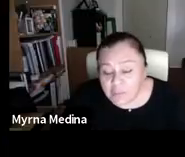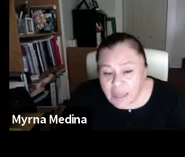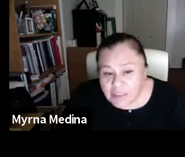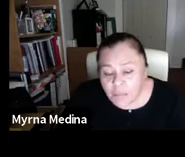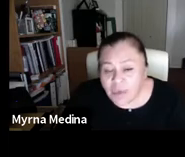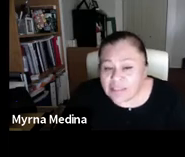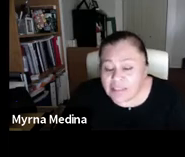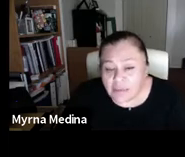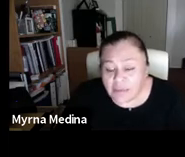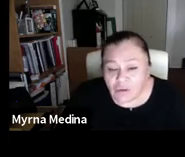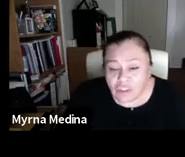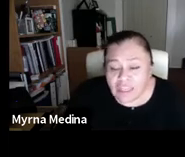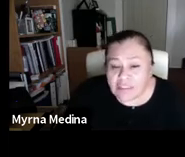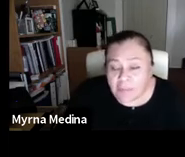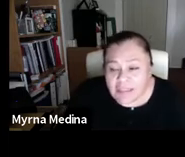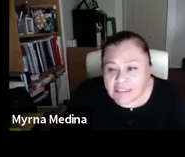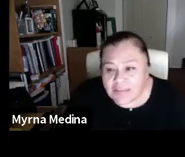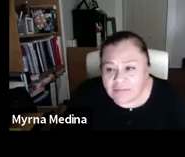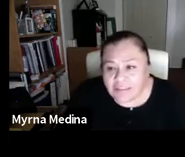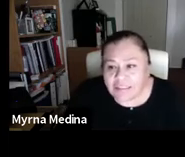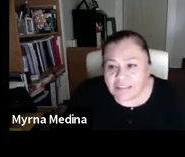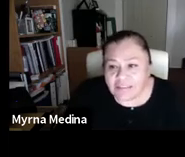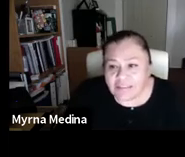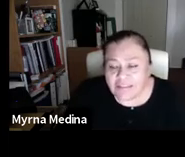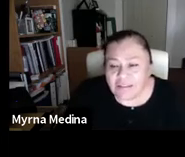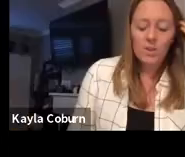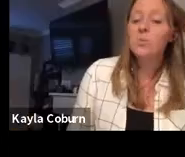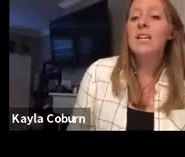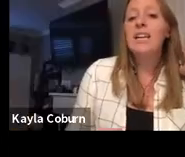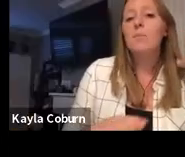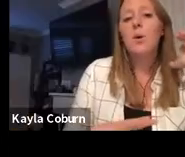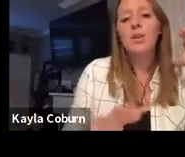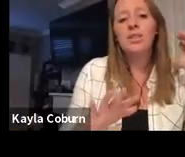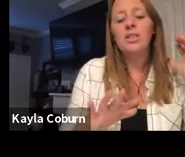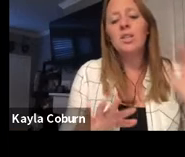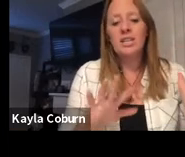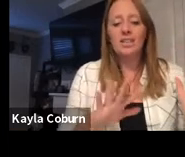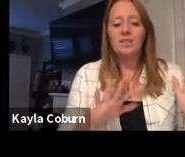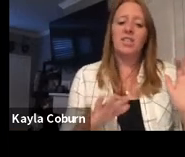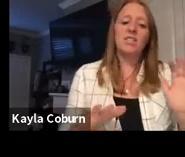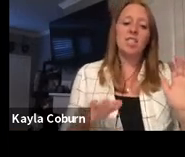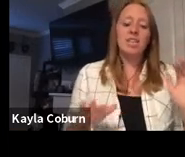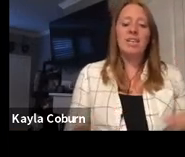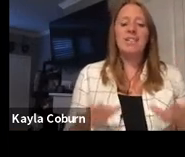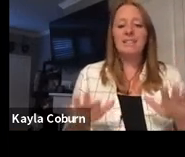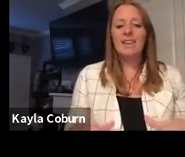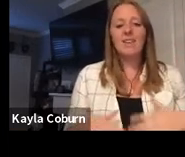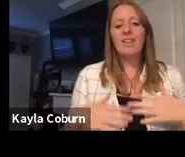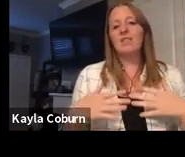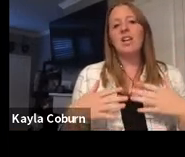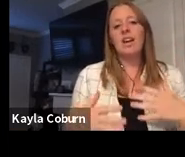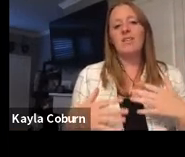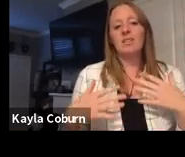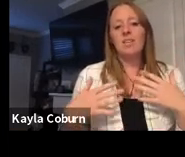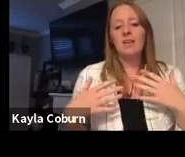¿quieres más? ¿Puedes decirme con señas más? And what's really important during this transition is giving